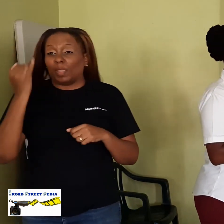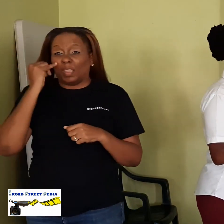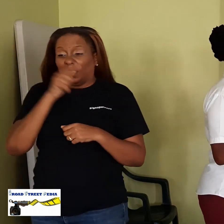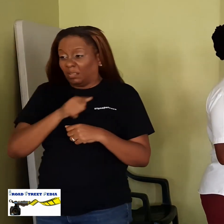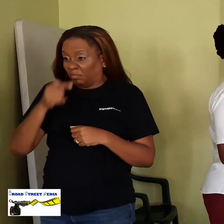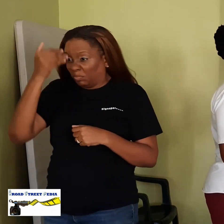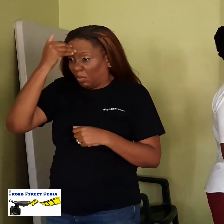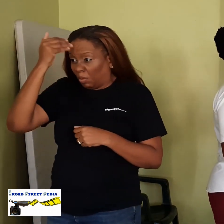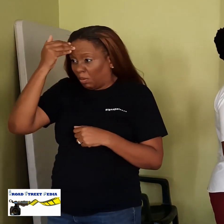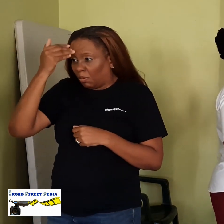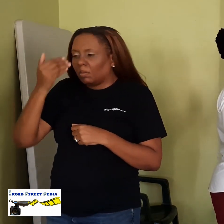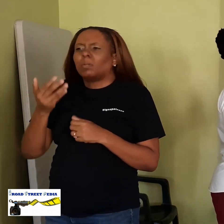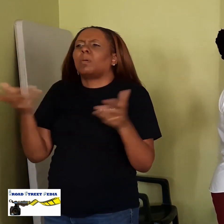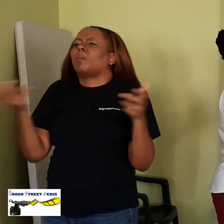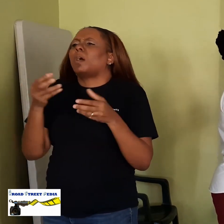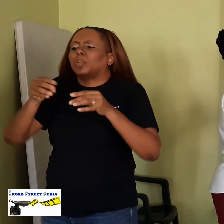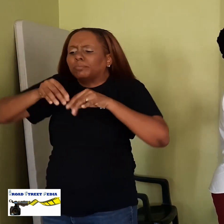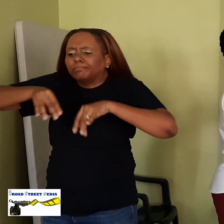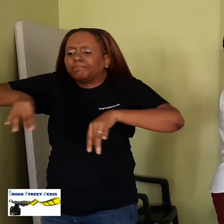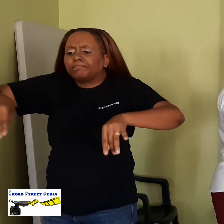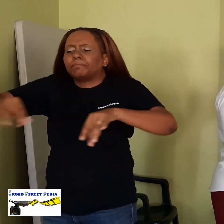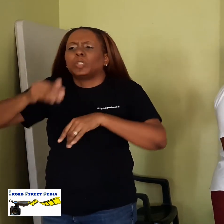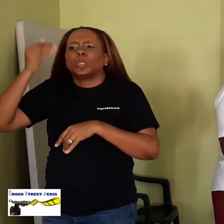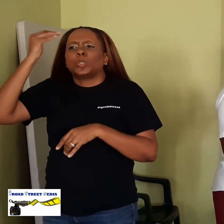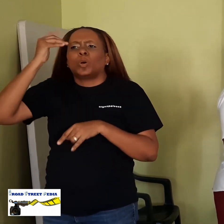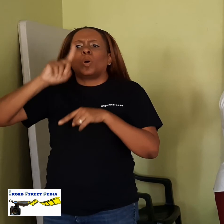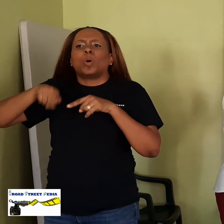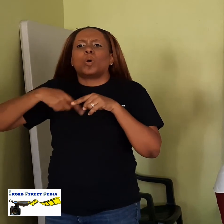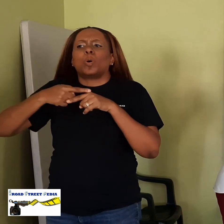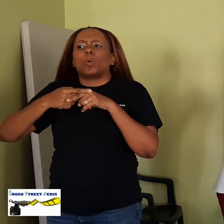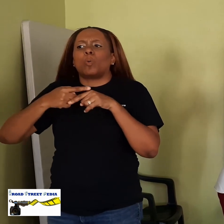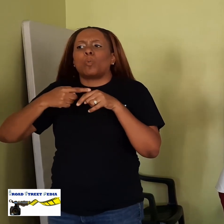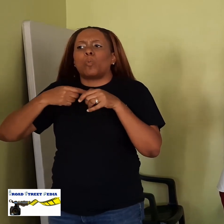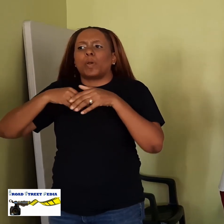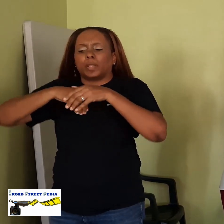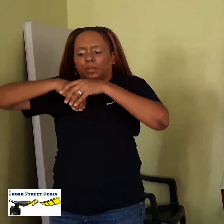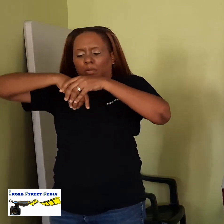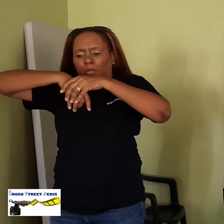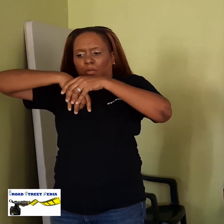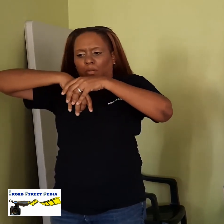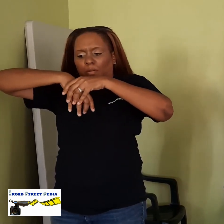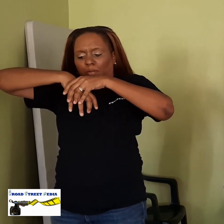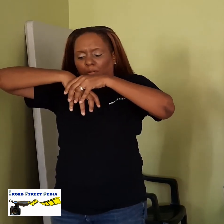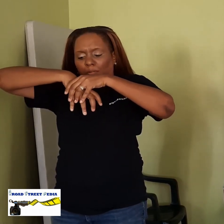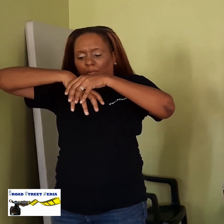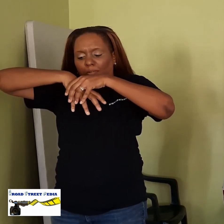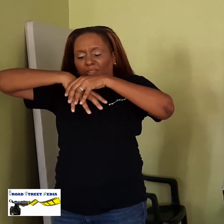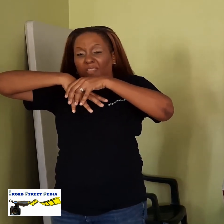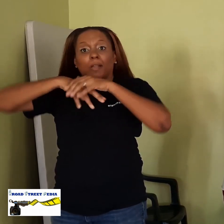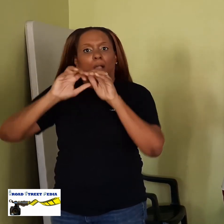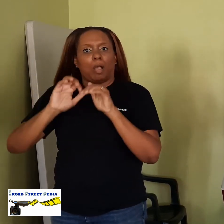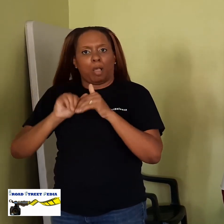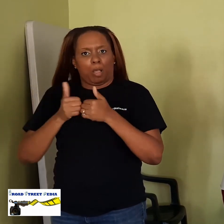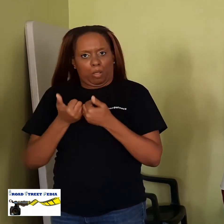have planted, then you know well where you're going to